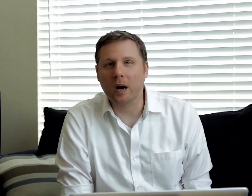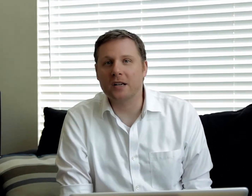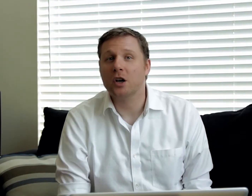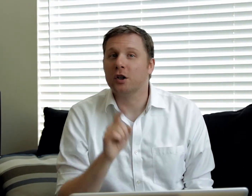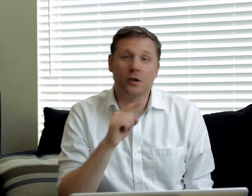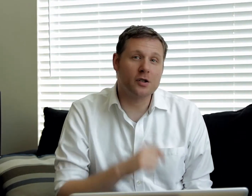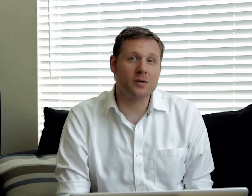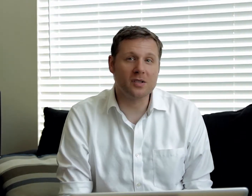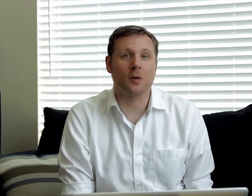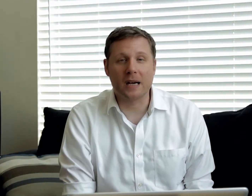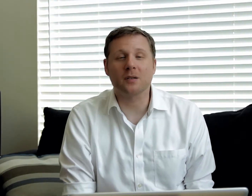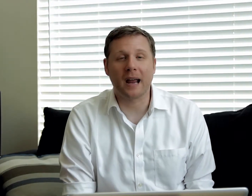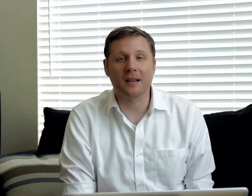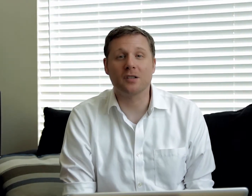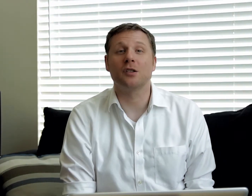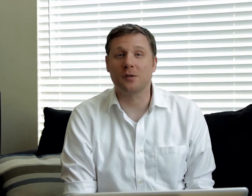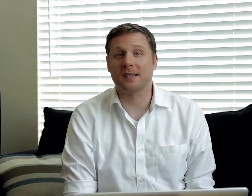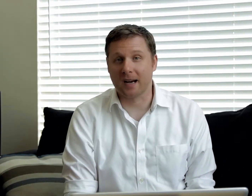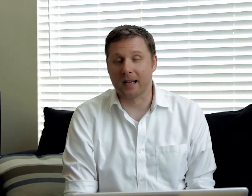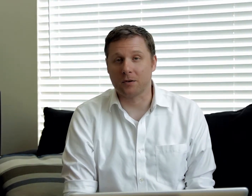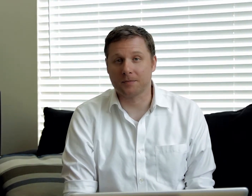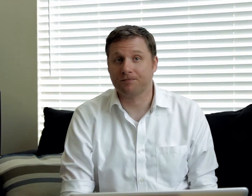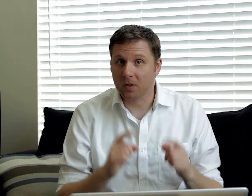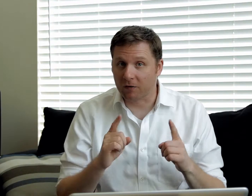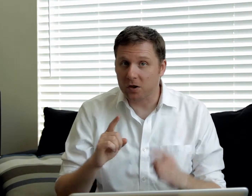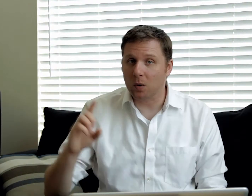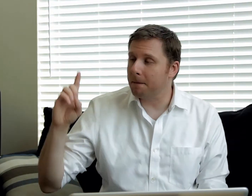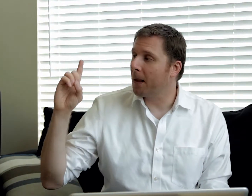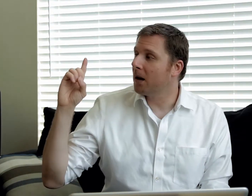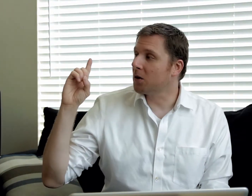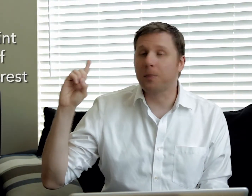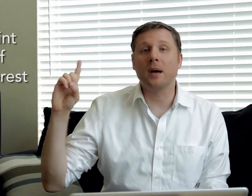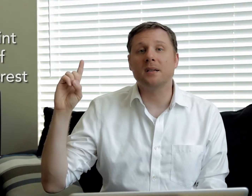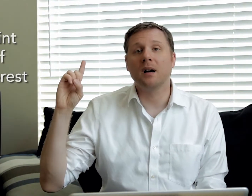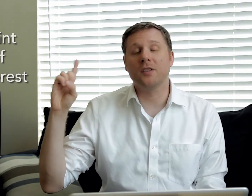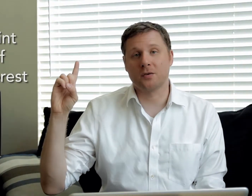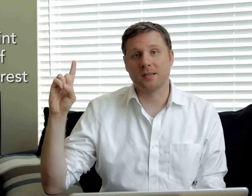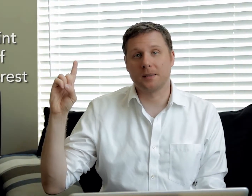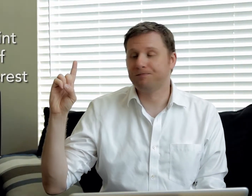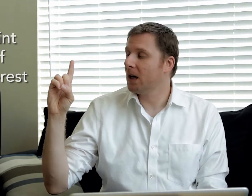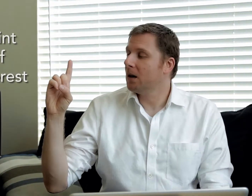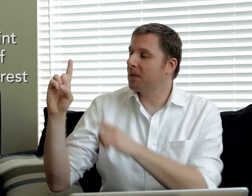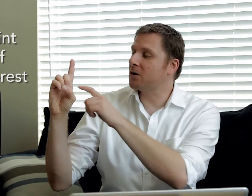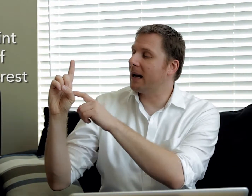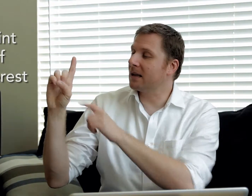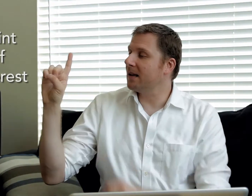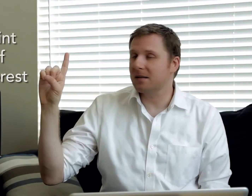ways your students can raise their hands using sign language. The first one is point of interest. Place your hands like this,